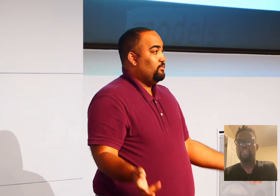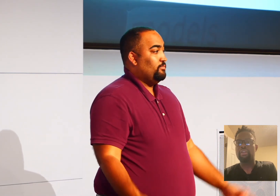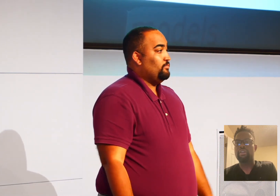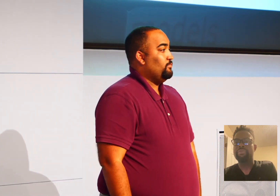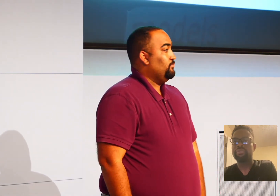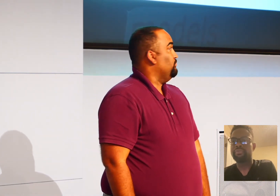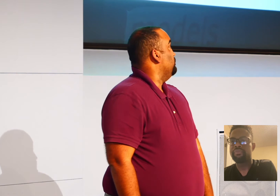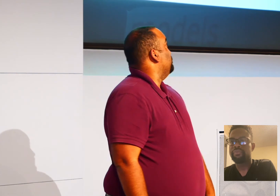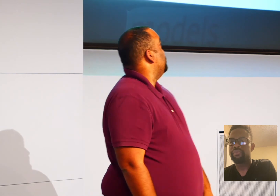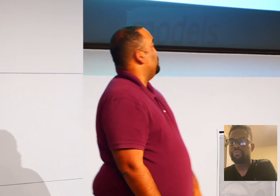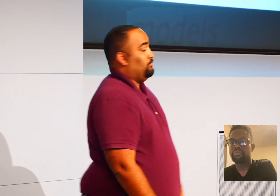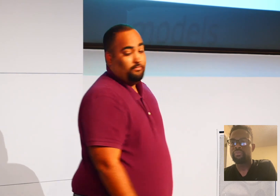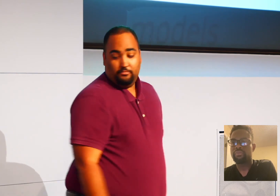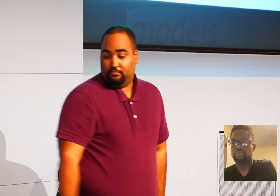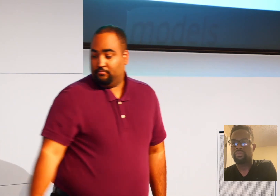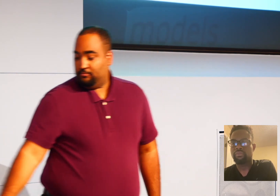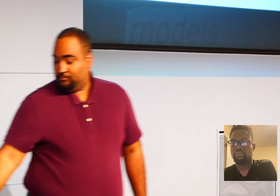up to.